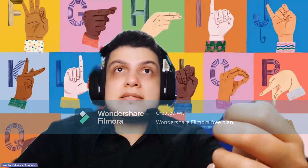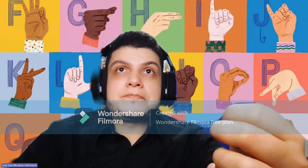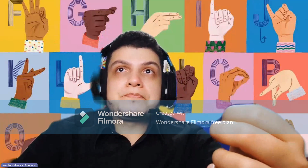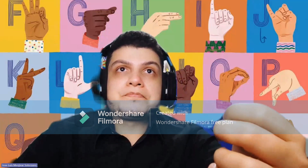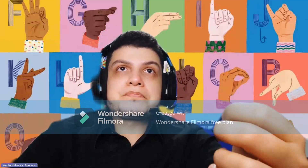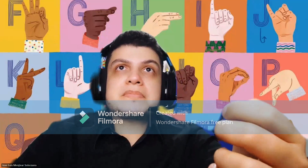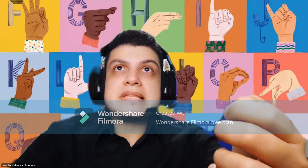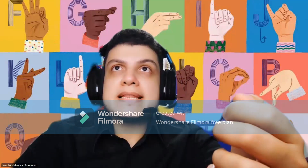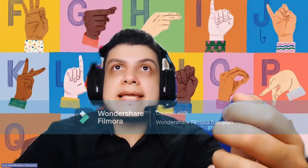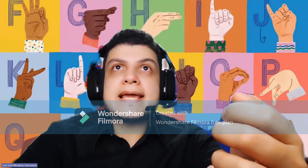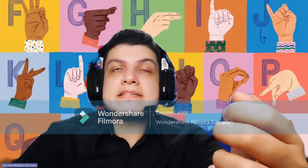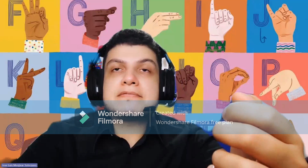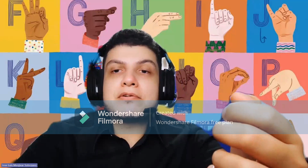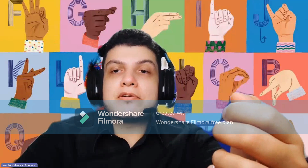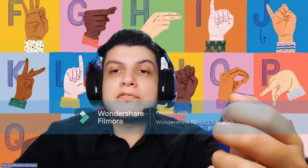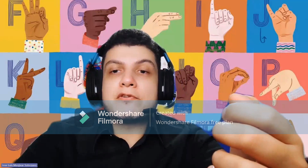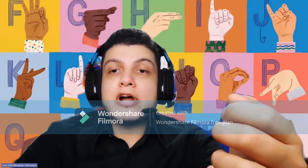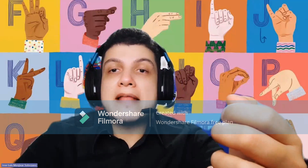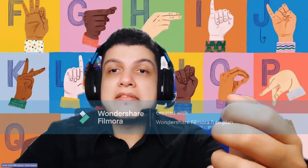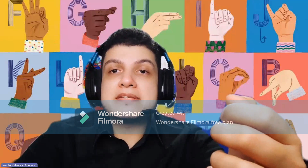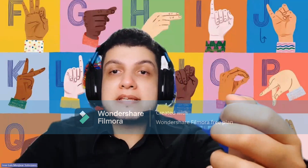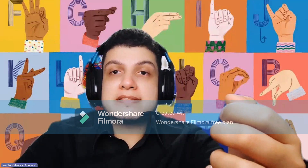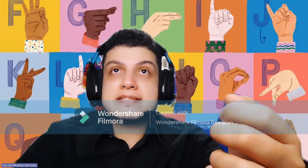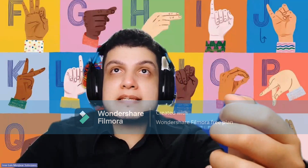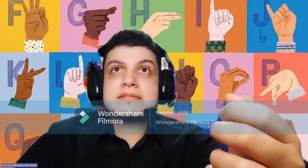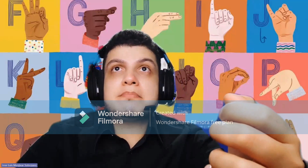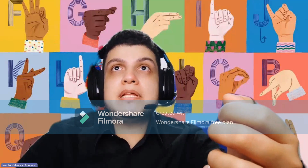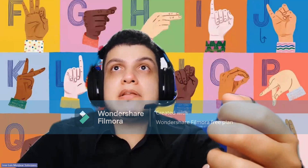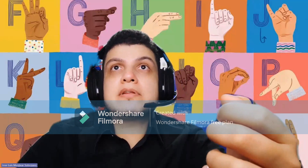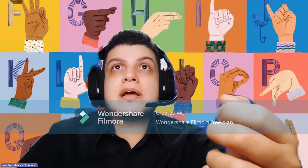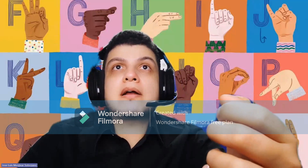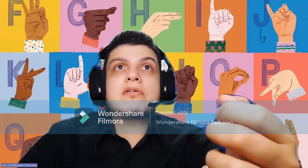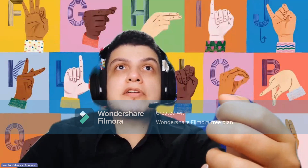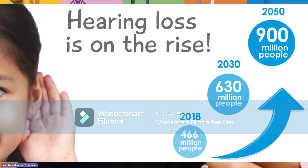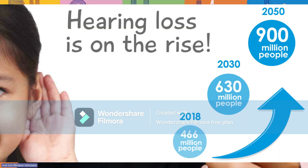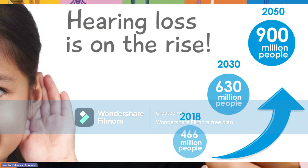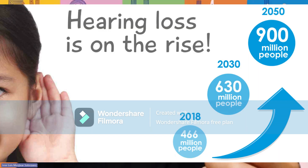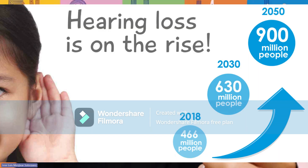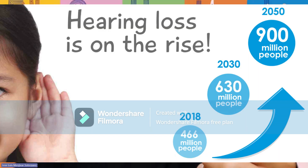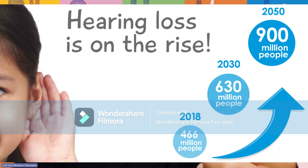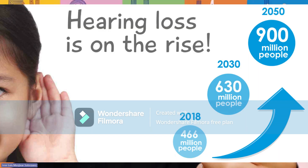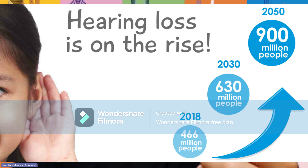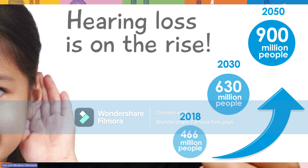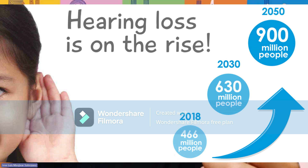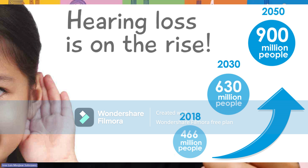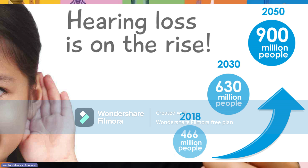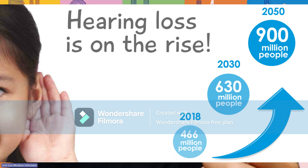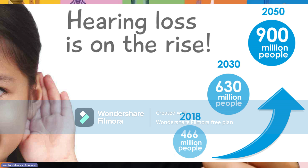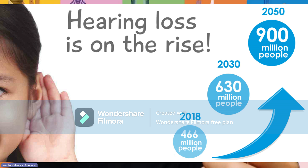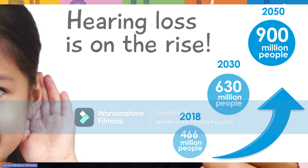is the case for 466 million, according to um, an